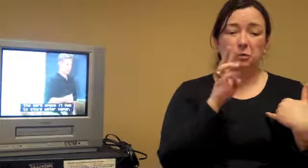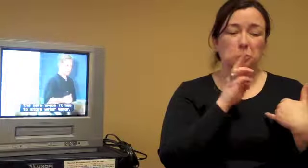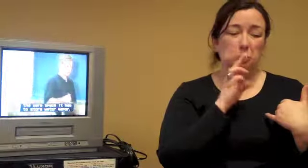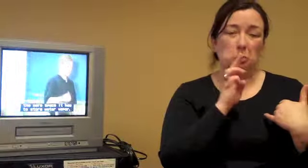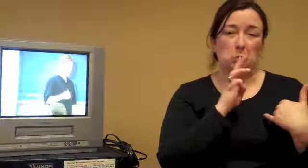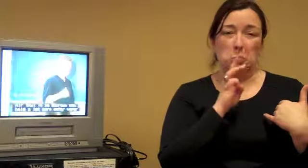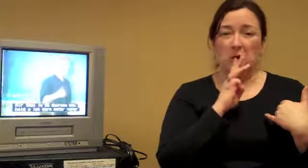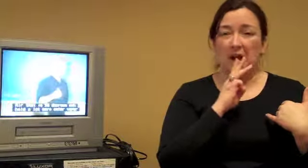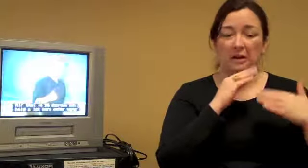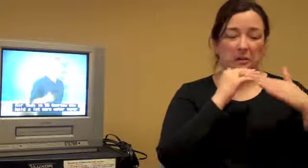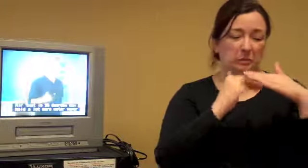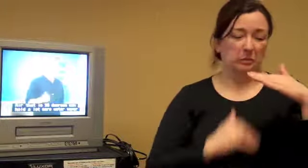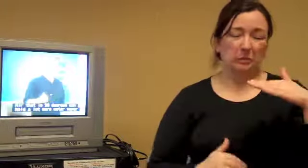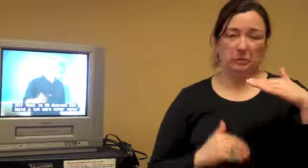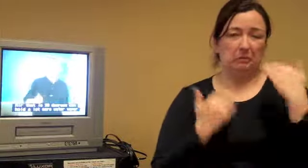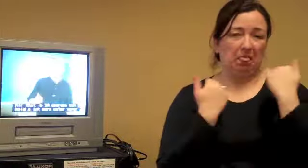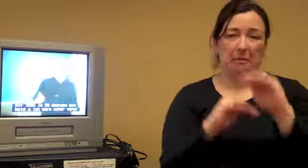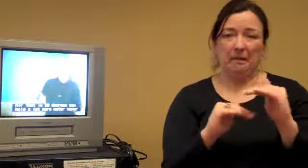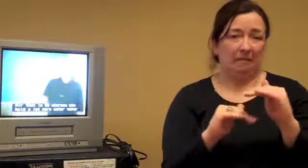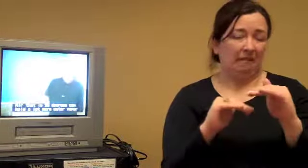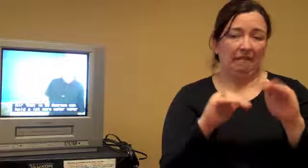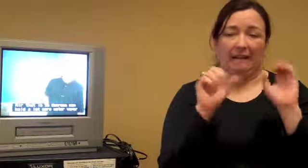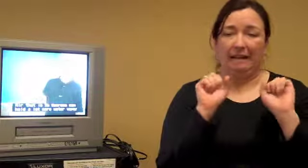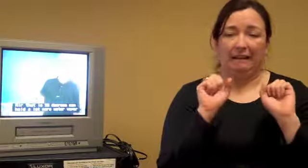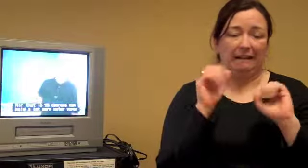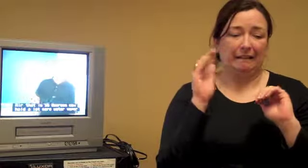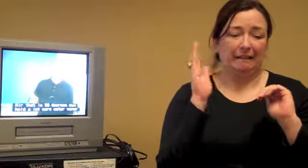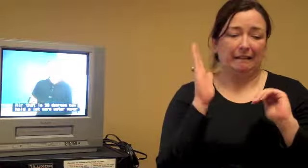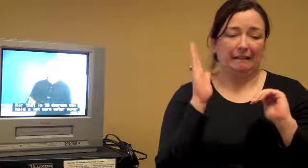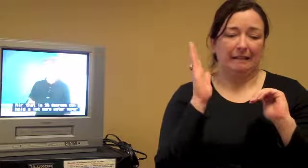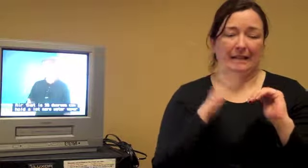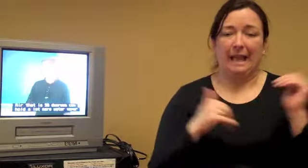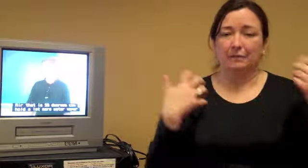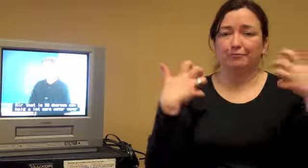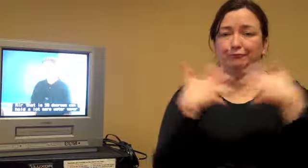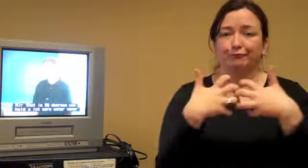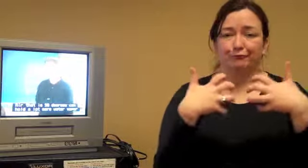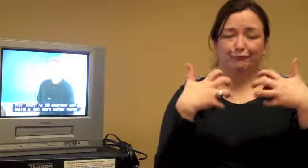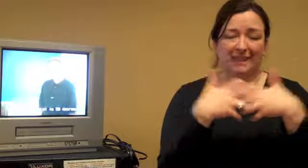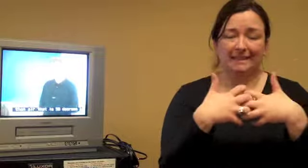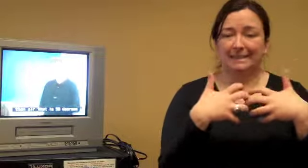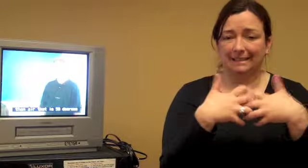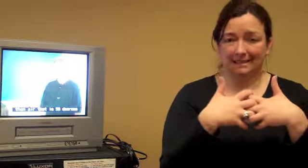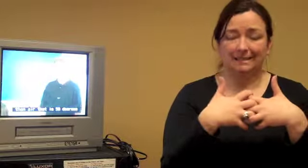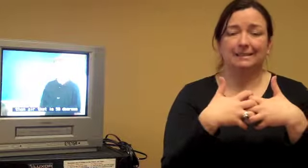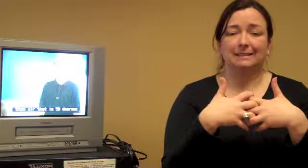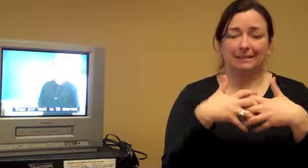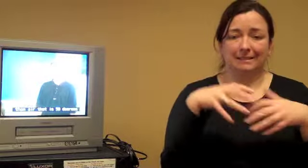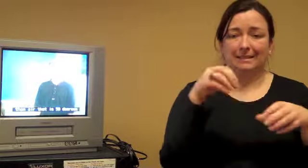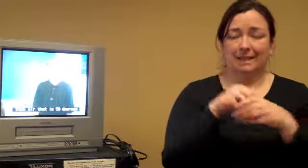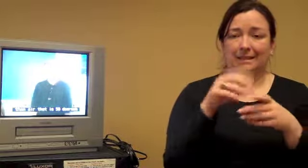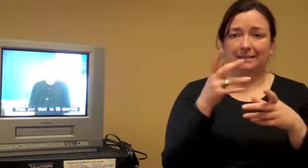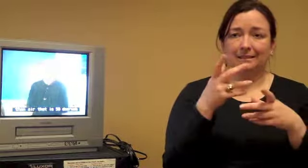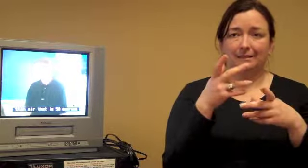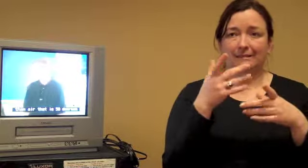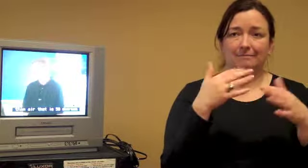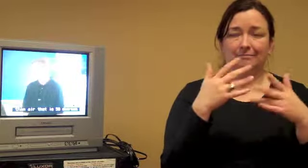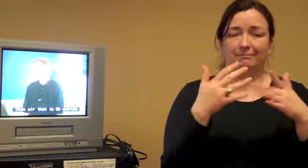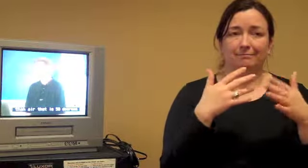vapor. Air that is 90 degrees can hold a lot more water vapor than air that is 50